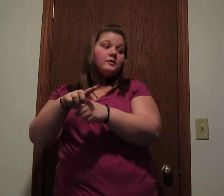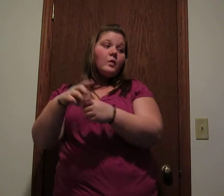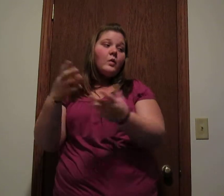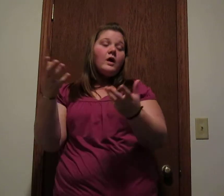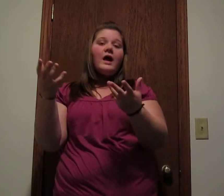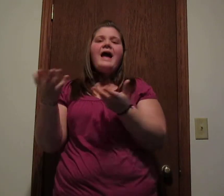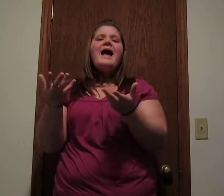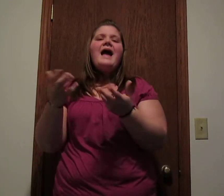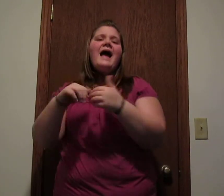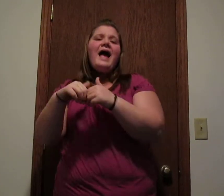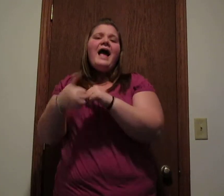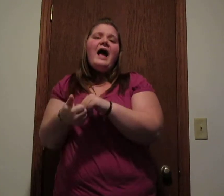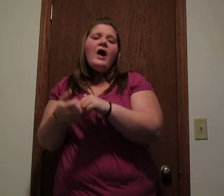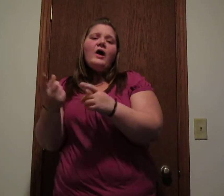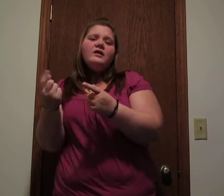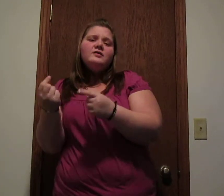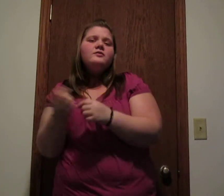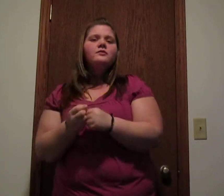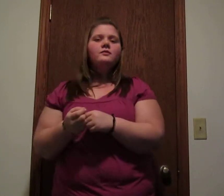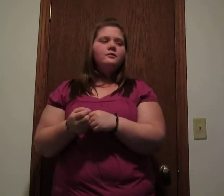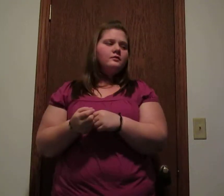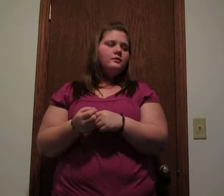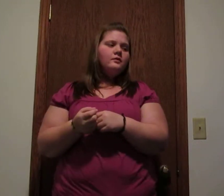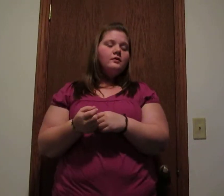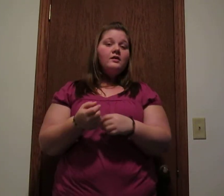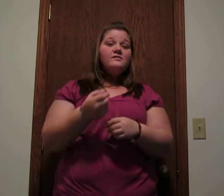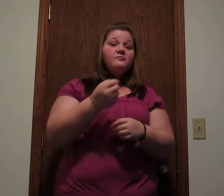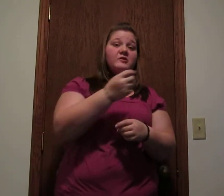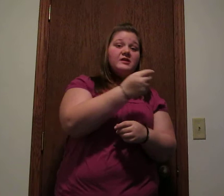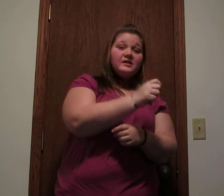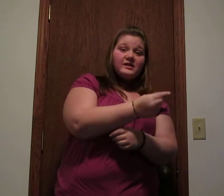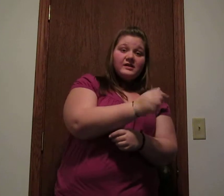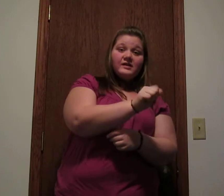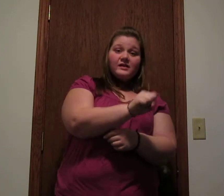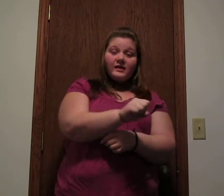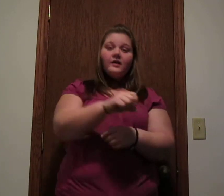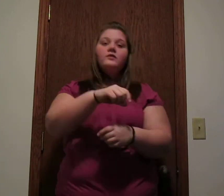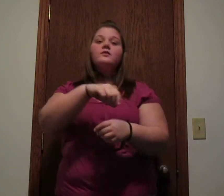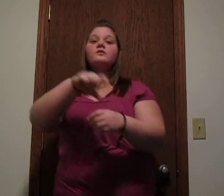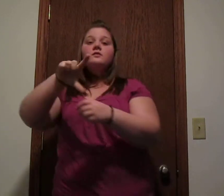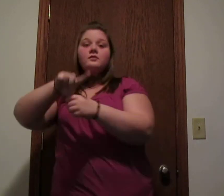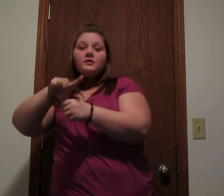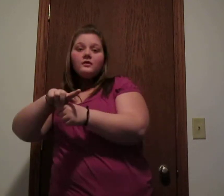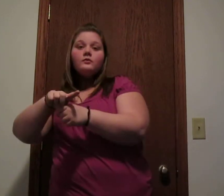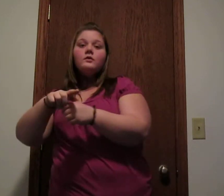To get it to go from a gas to a liquid. It's the same thing you have to do to make it go from a liquid to a solid.